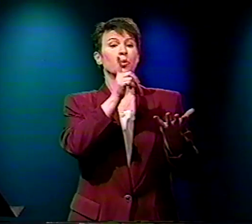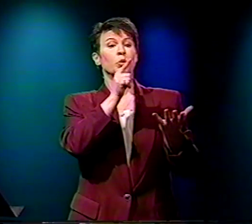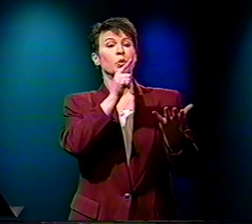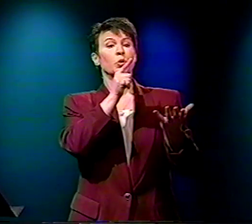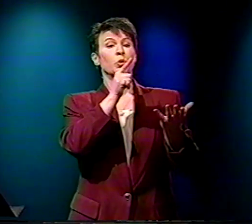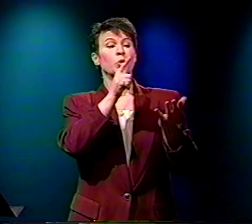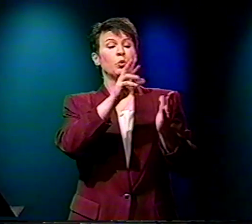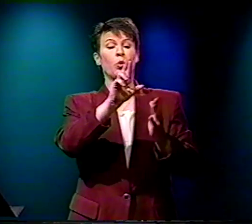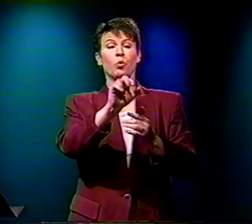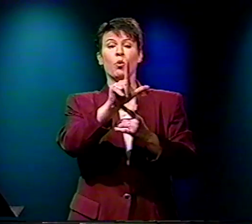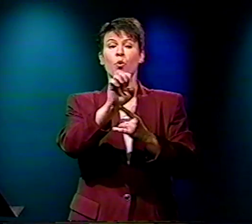deaf.